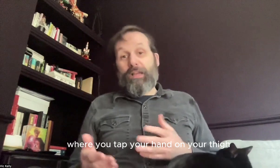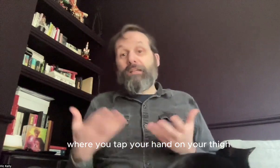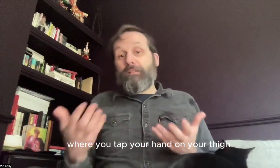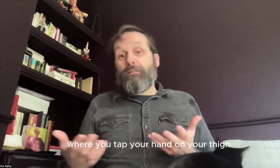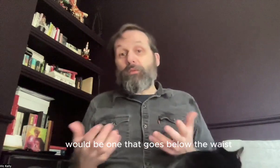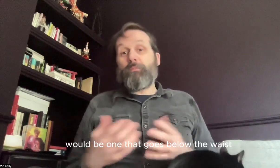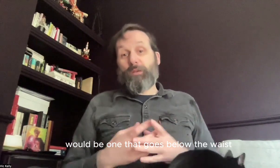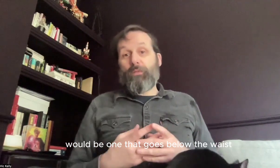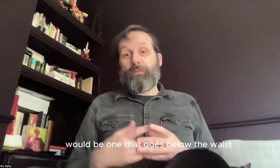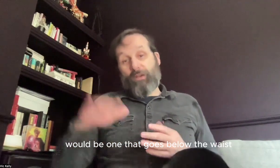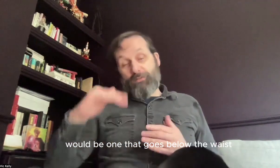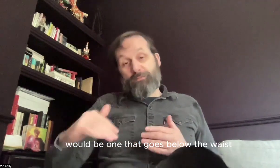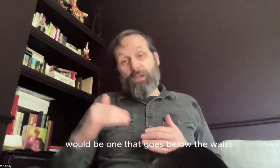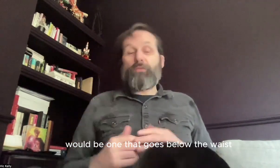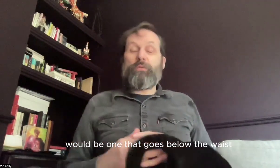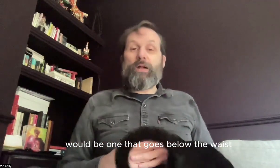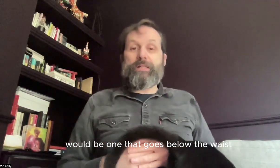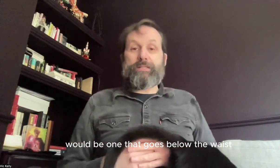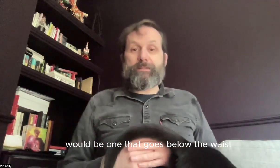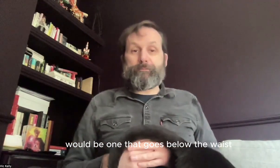thigh, would be one that goes below the waist.